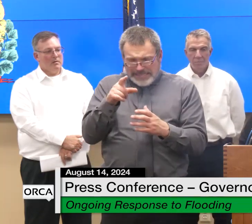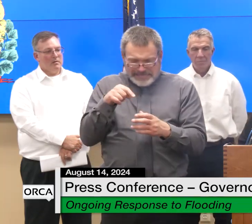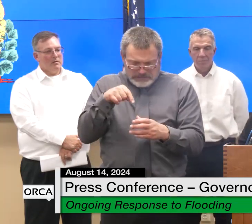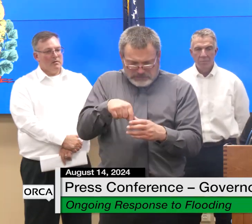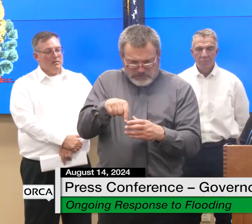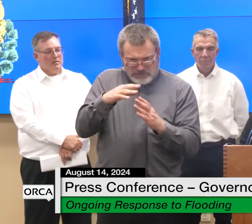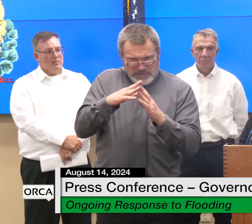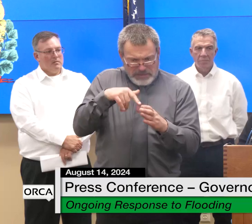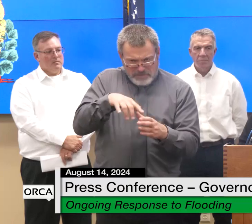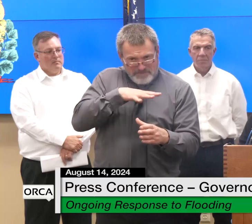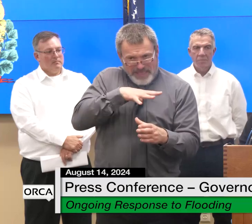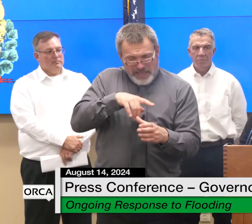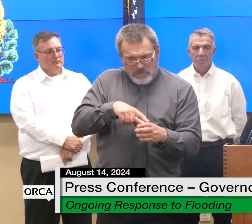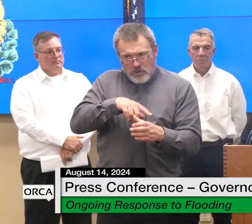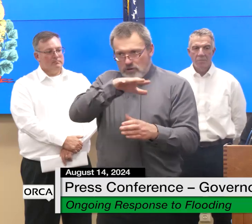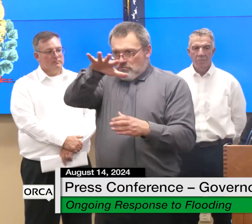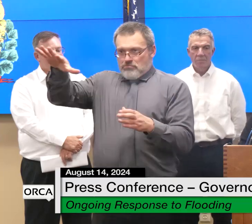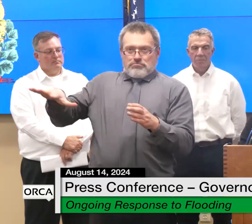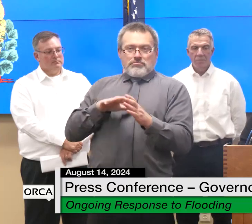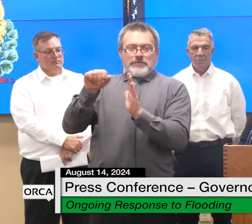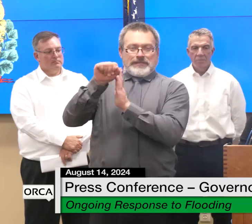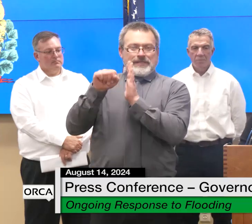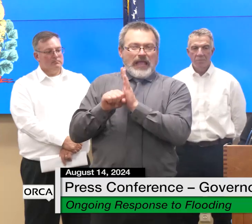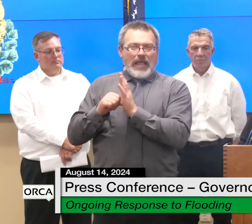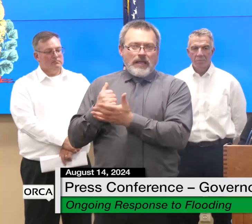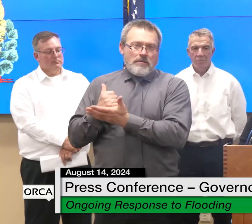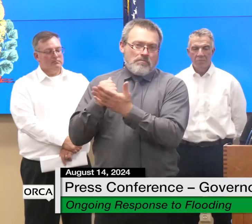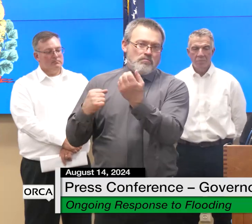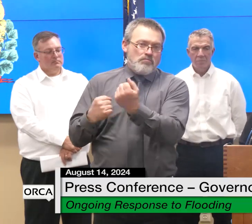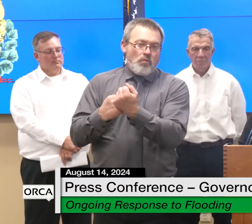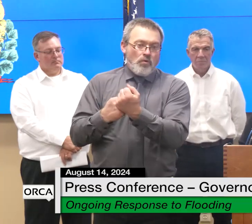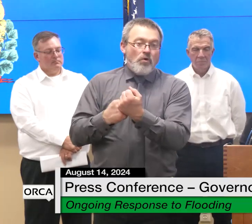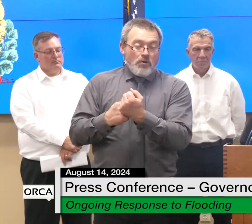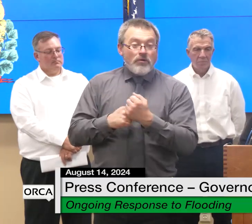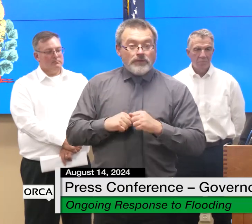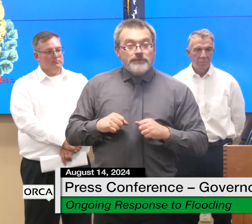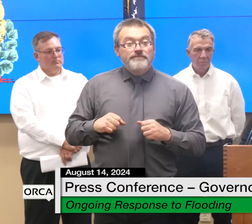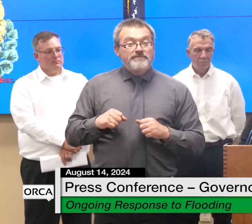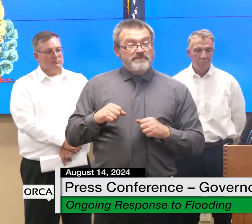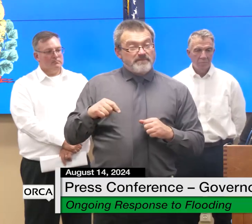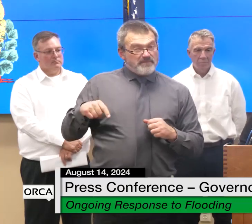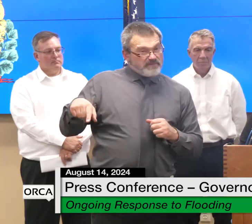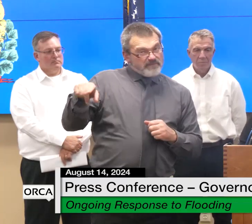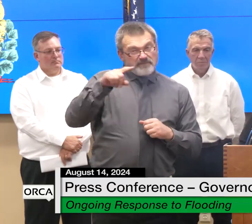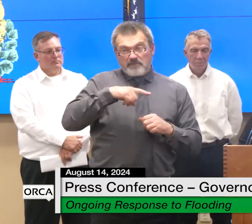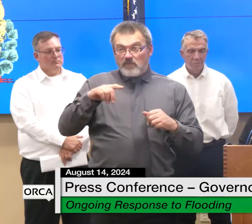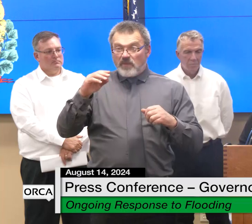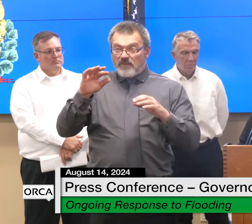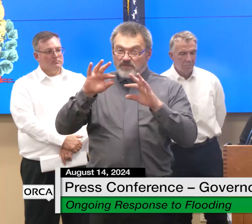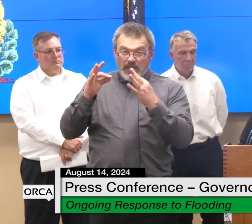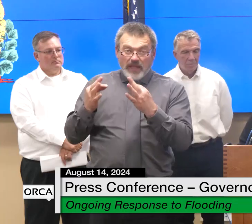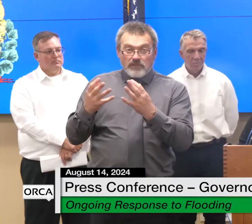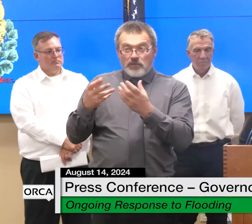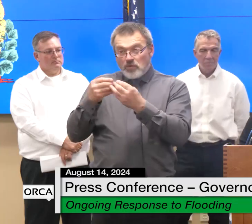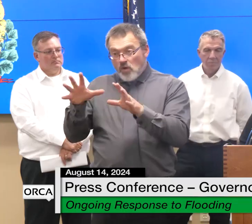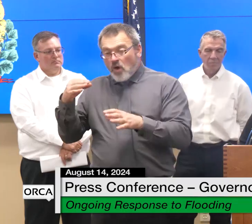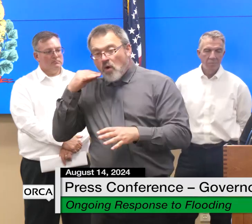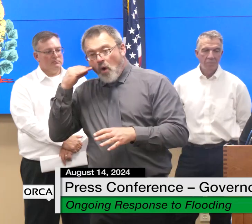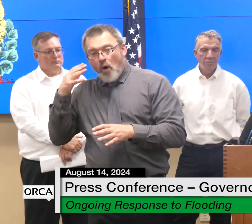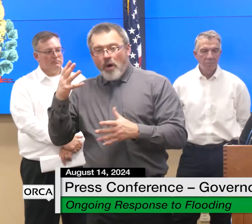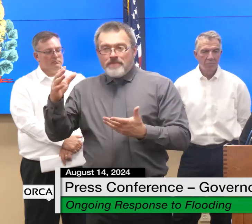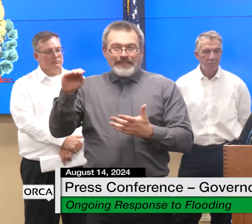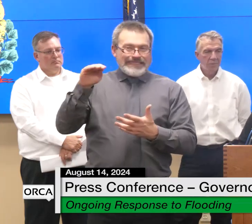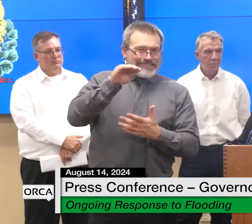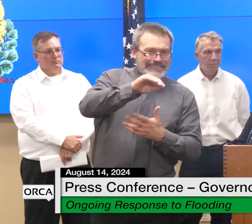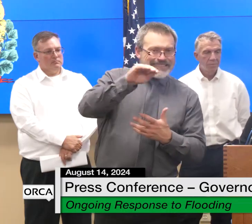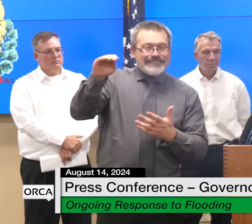towns. So we can ensure that all families that need to build back and get back into their homes or move forward are not left to chance or